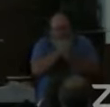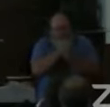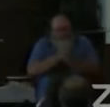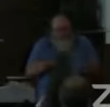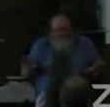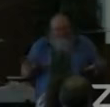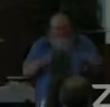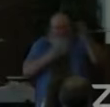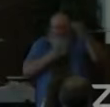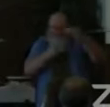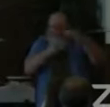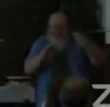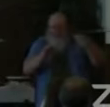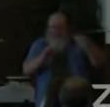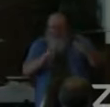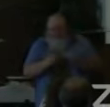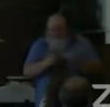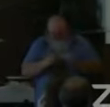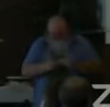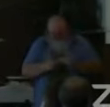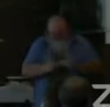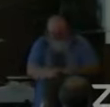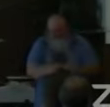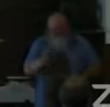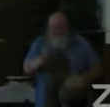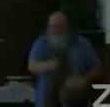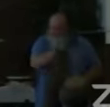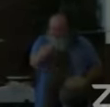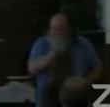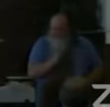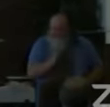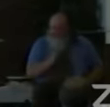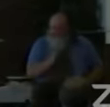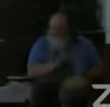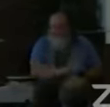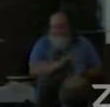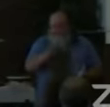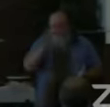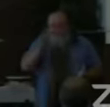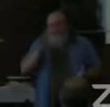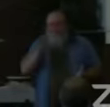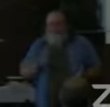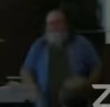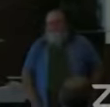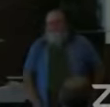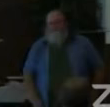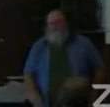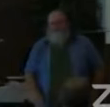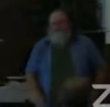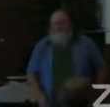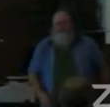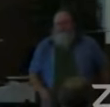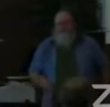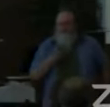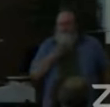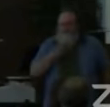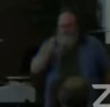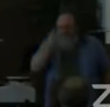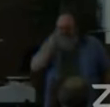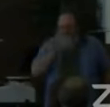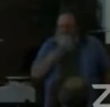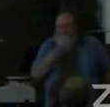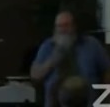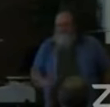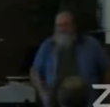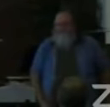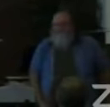of suffering, glory, God's glory. How? Romans 15, 13, which is my theme verse for Hamlin Assembly